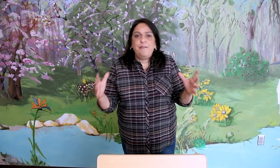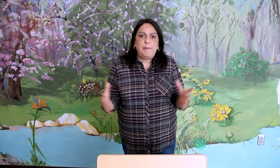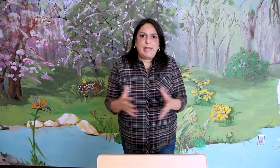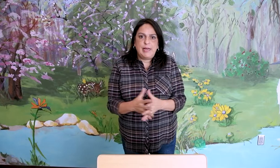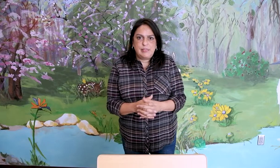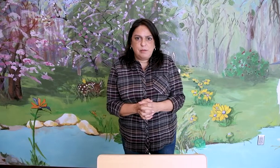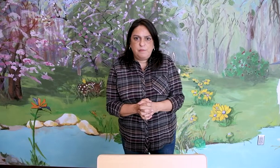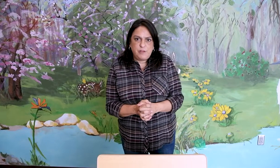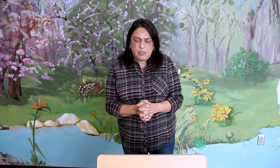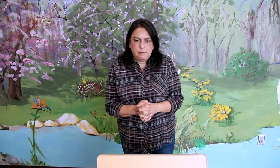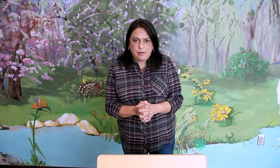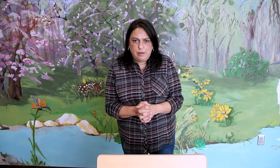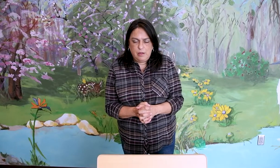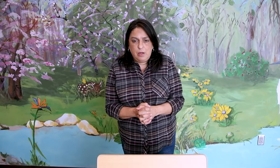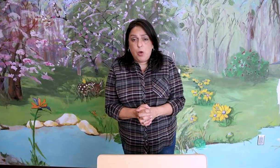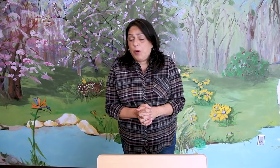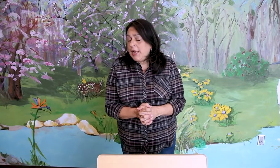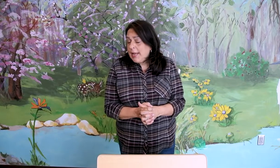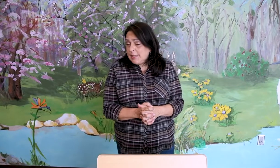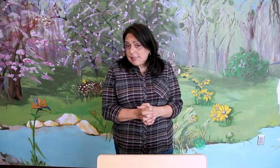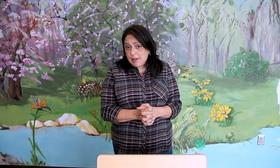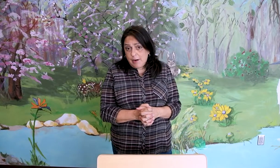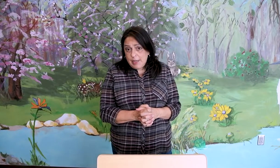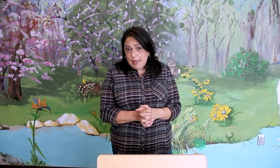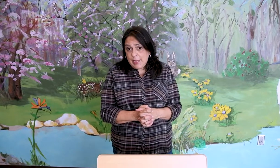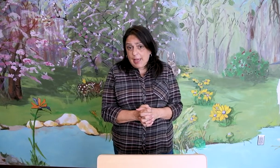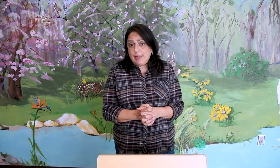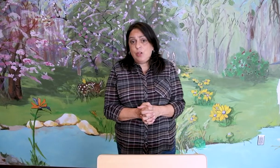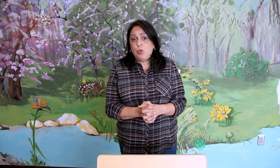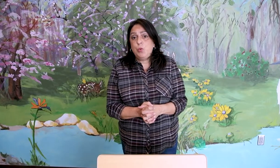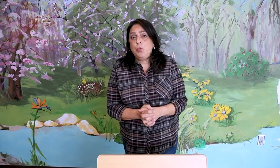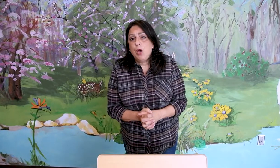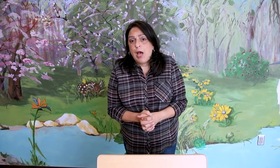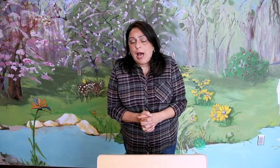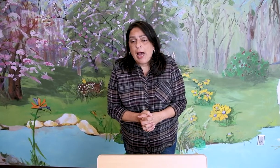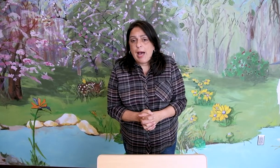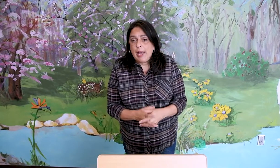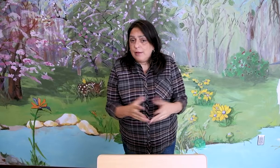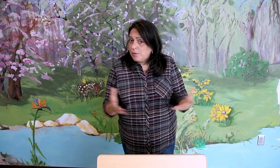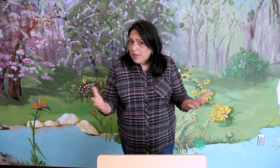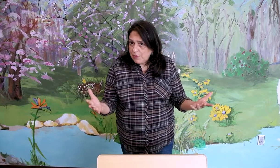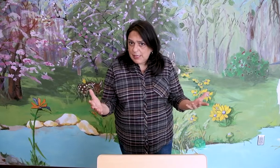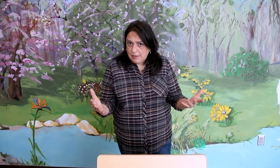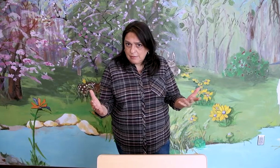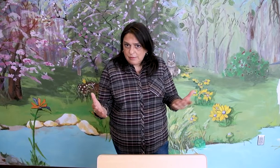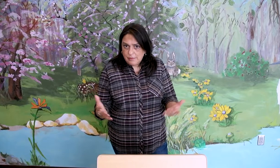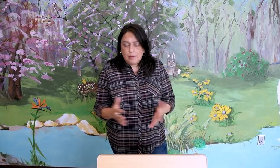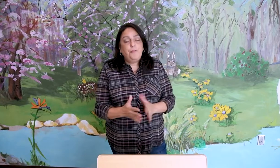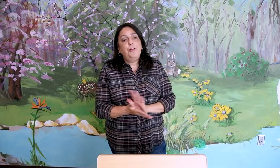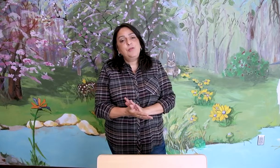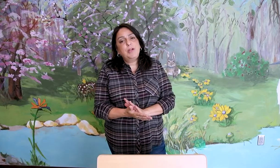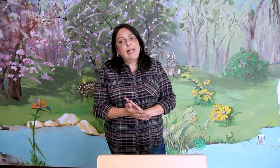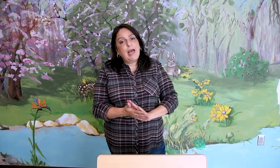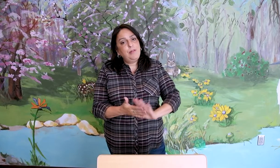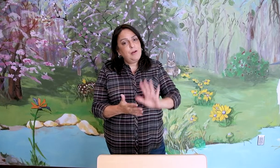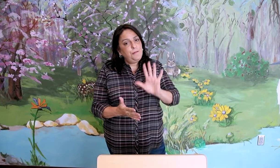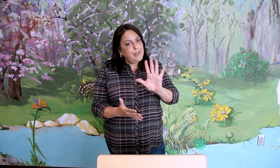everybody has some fun. We're gonna get started and do some counting. First, we're gonna count our